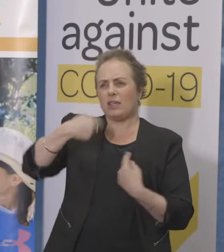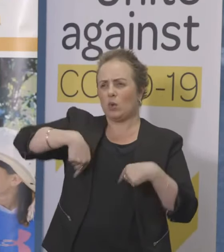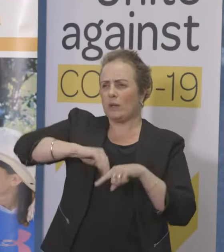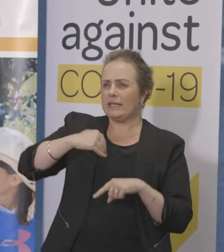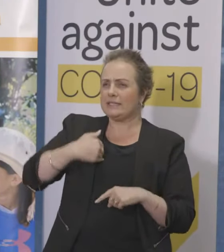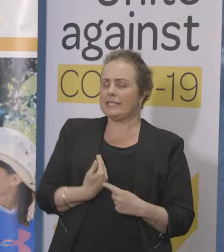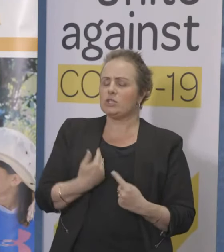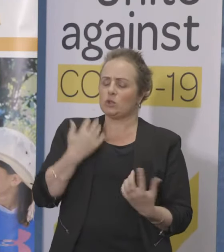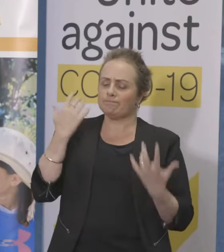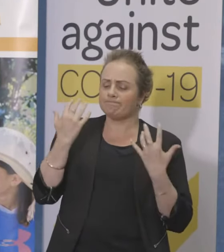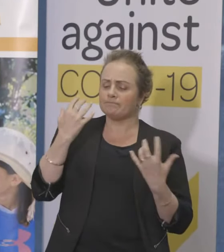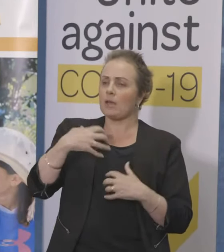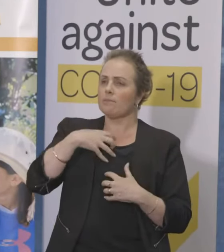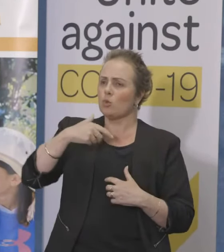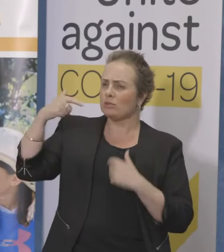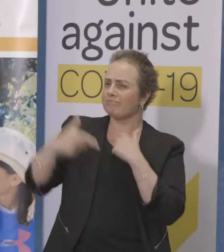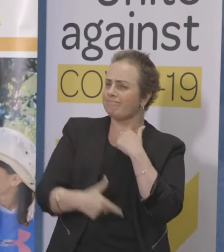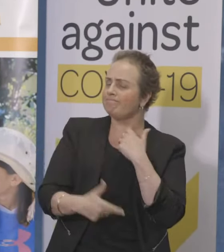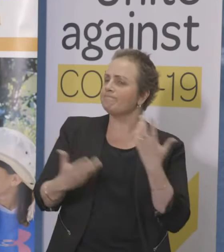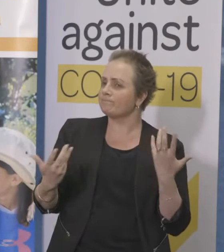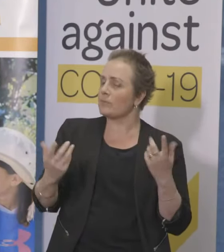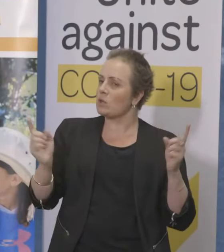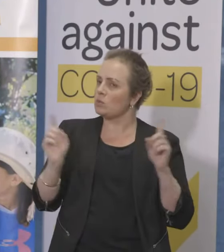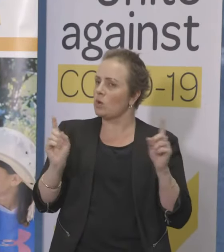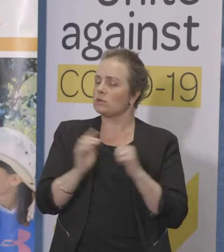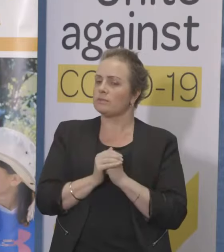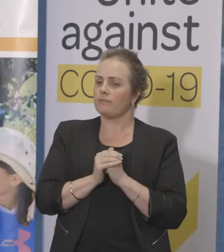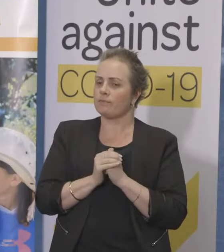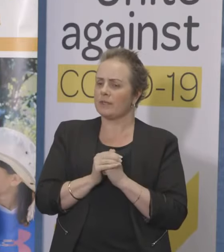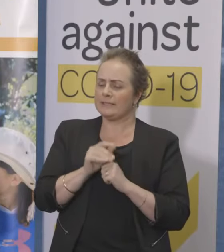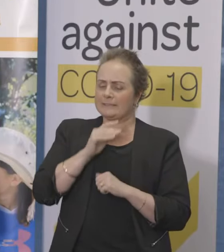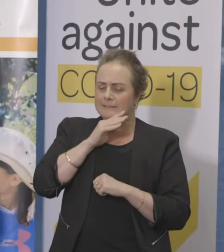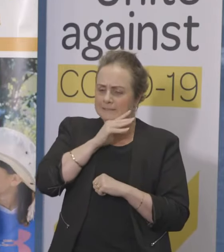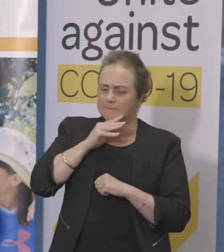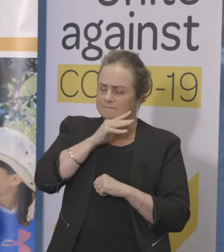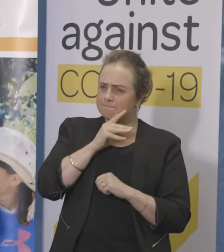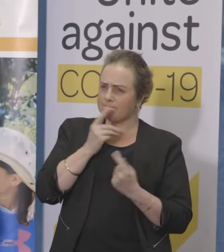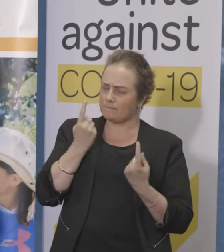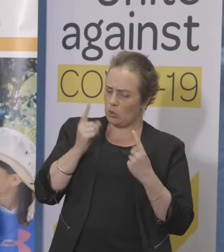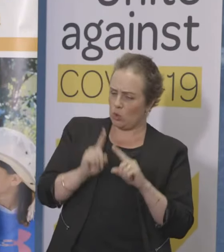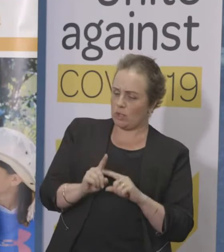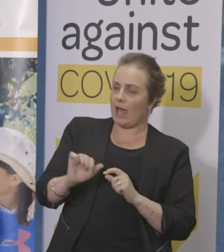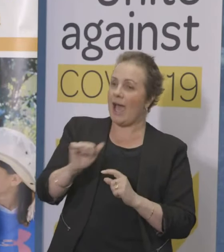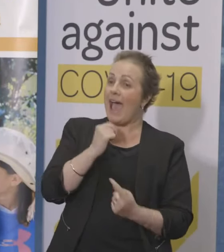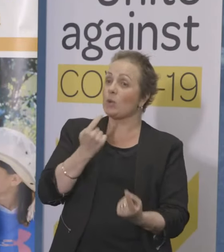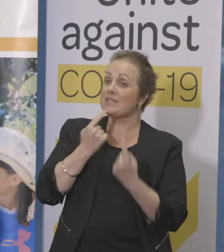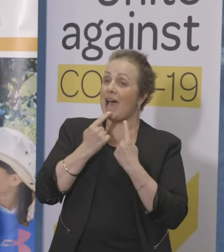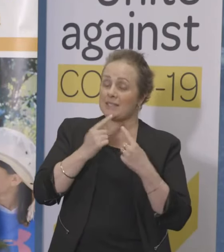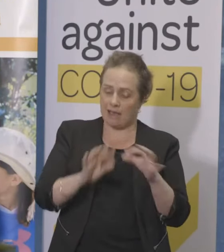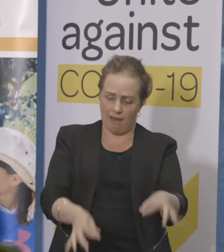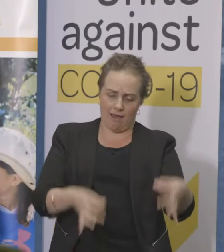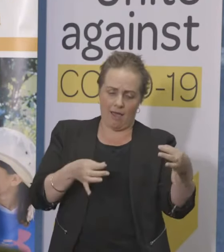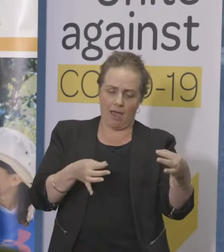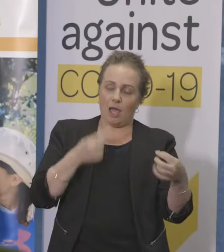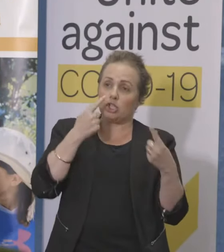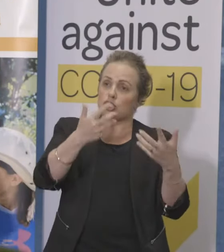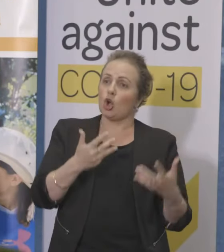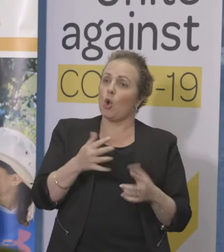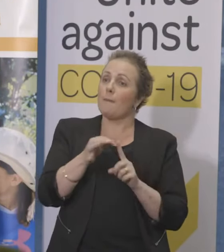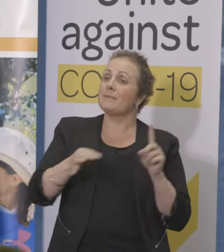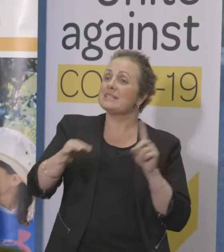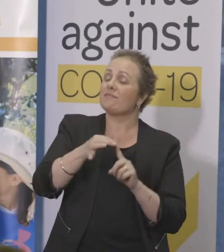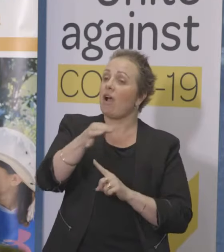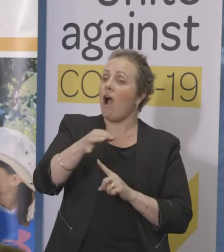about a little further on this is it was a bit puzzling that actually our data showed that Pacific children had